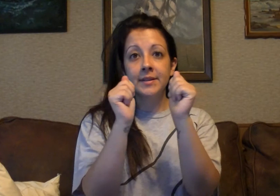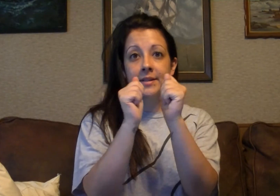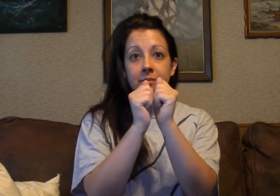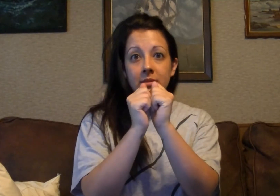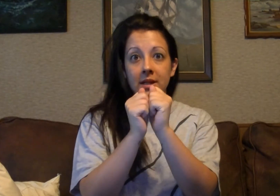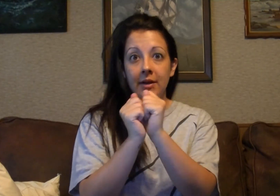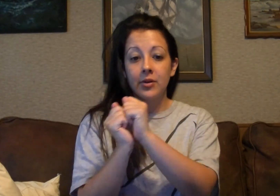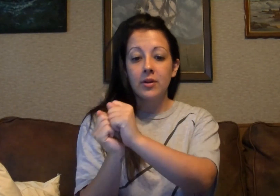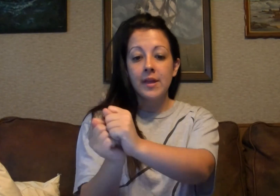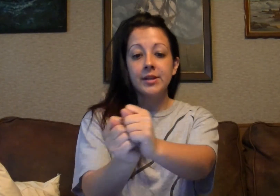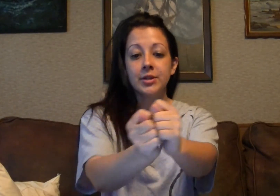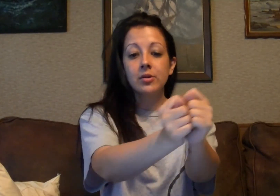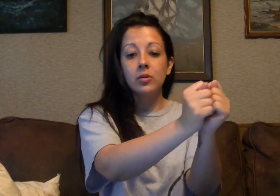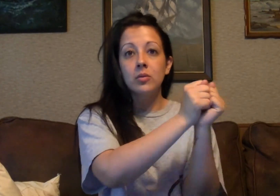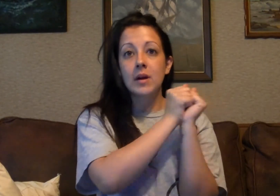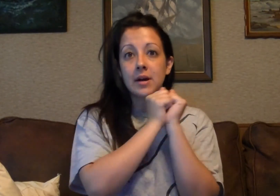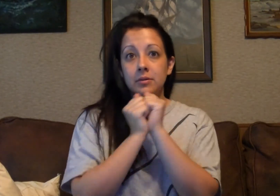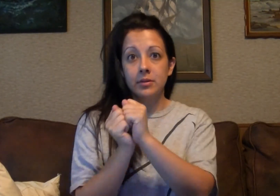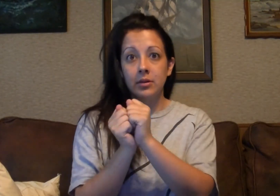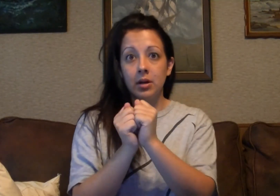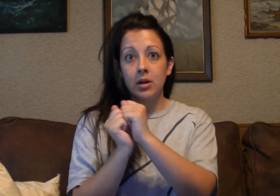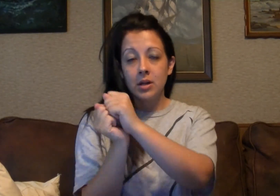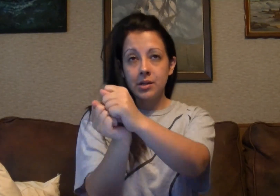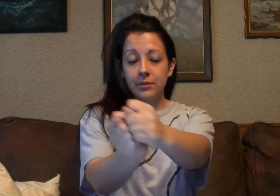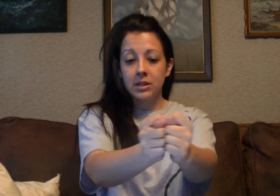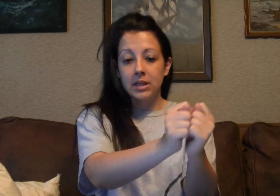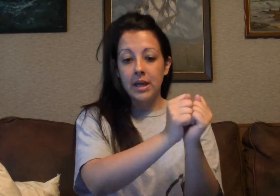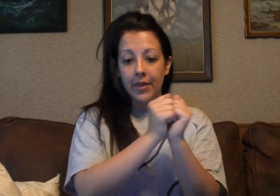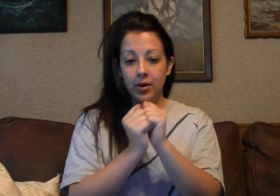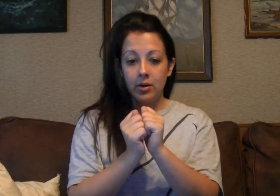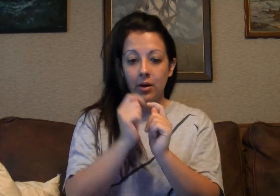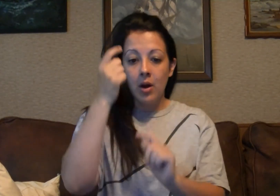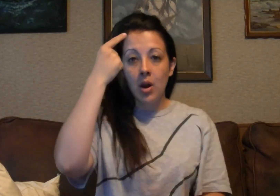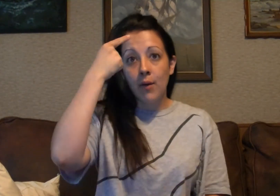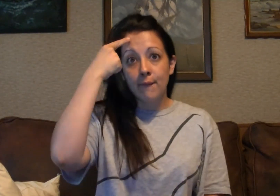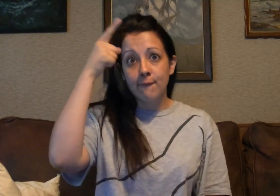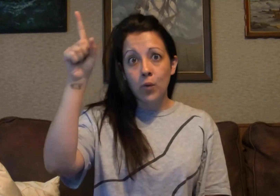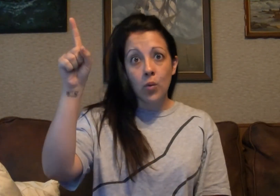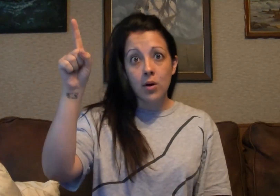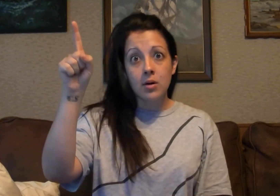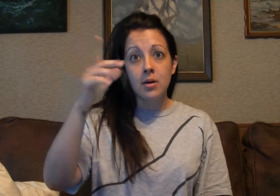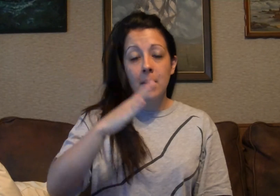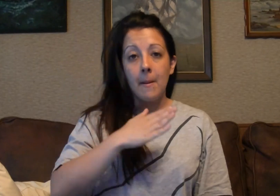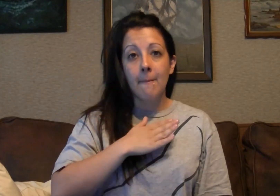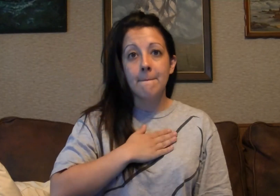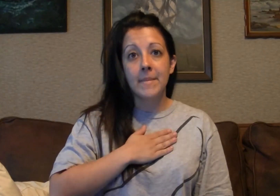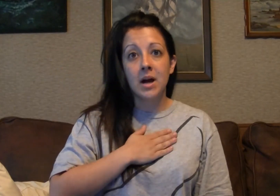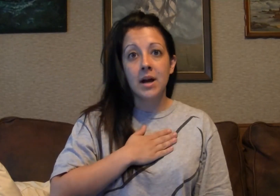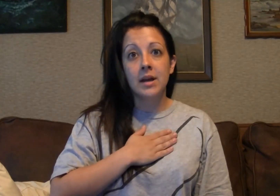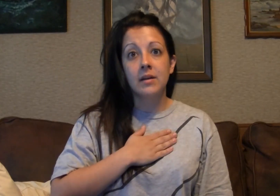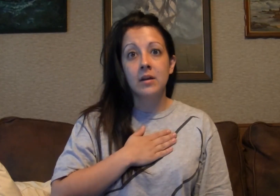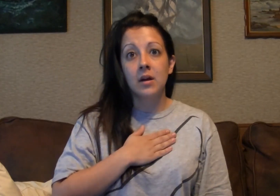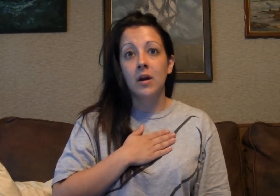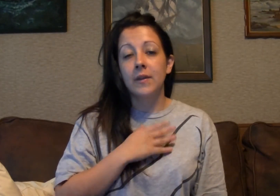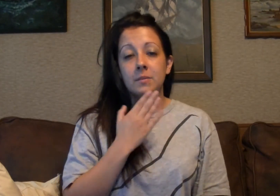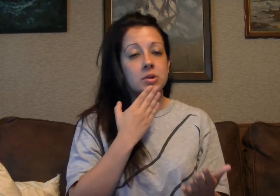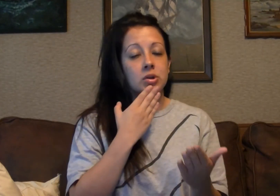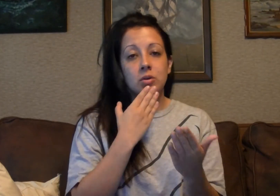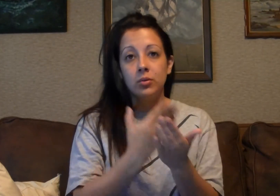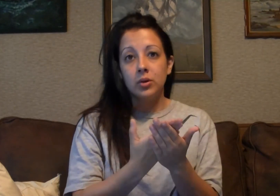hands. Together, that circle around. Together. For my, and I'm sure you know good